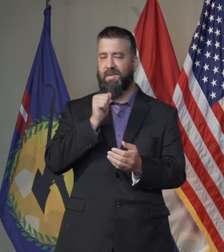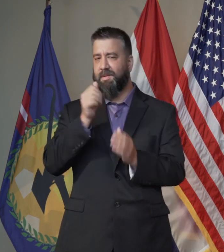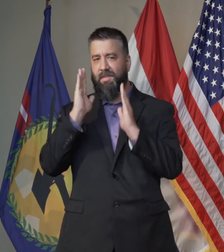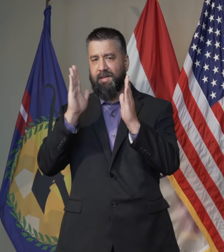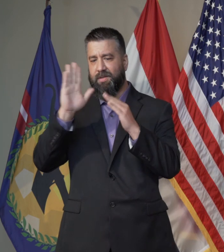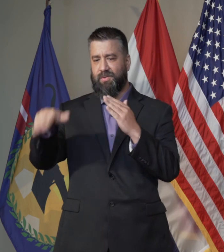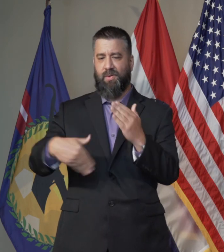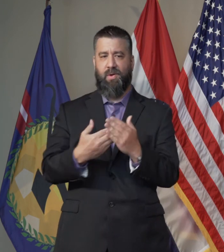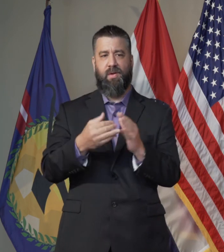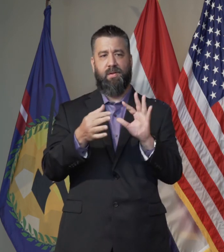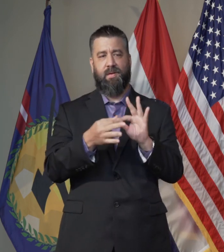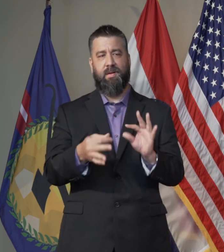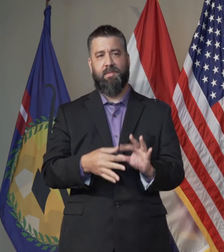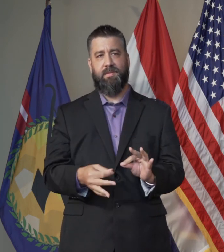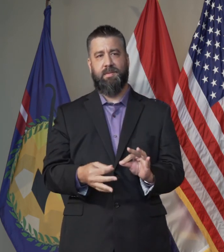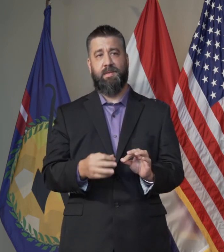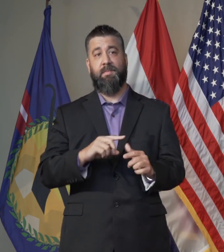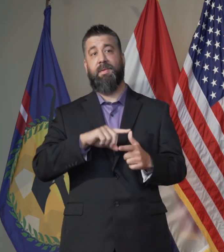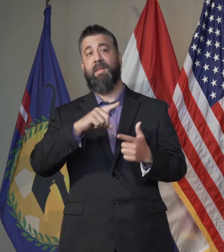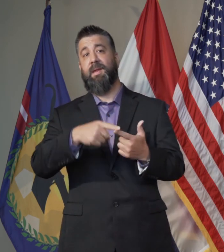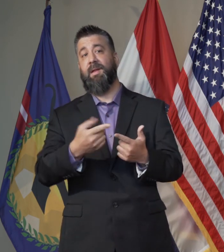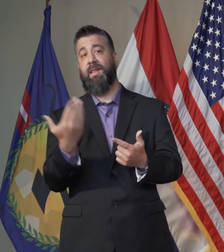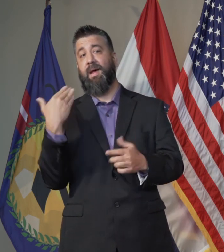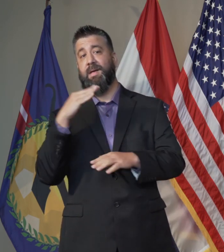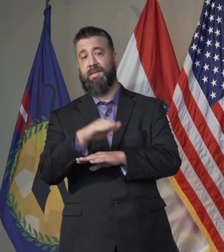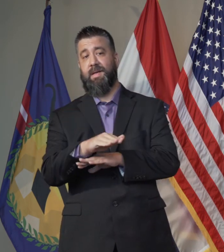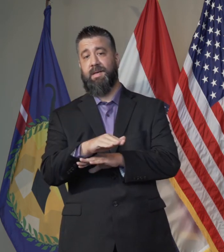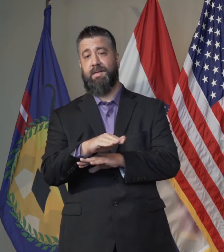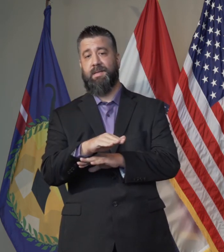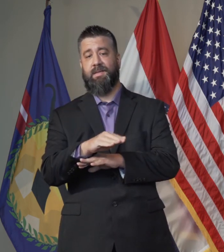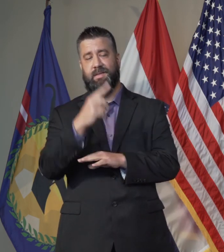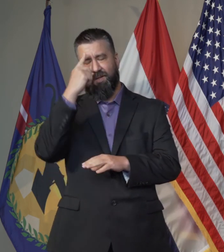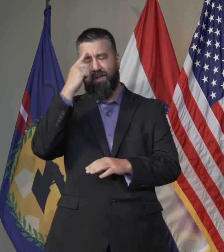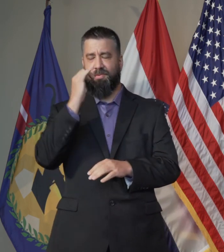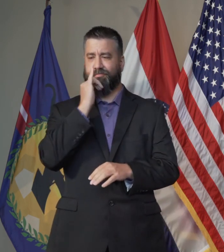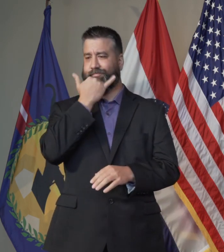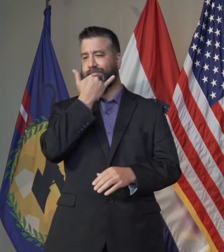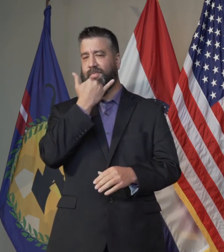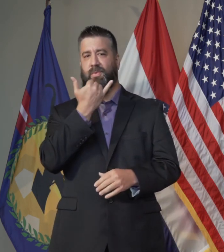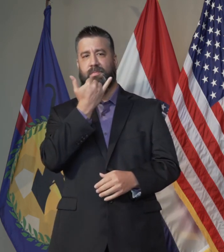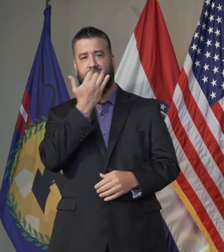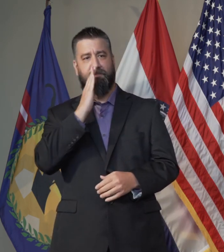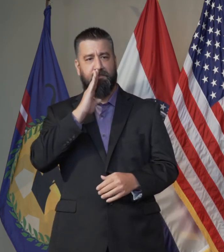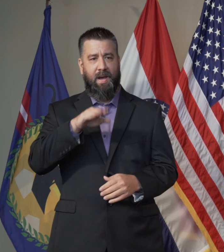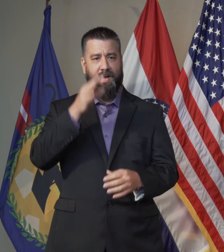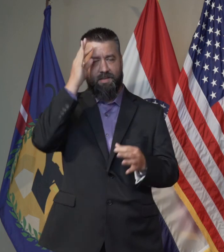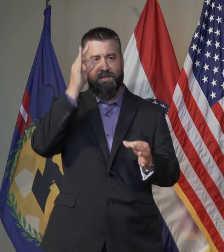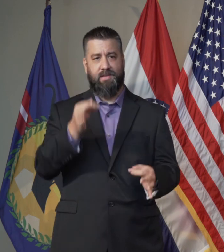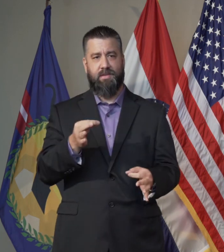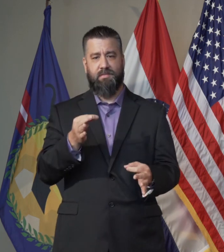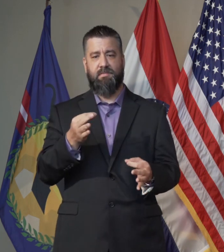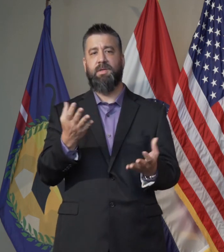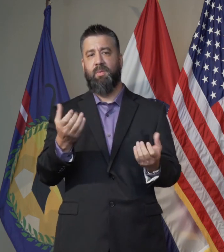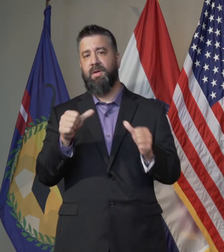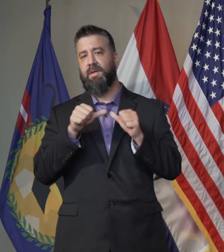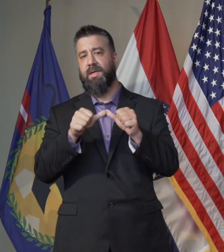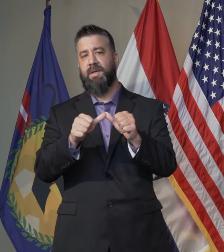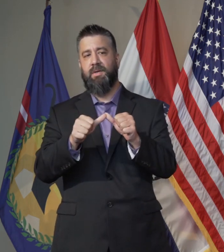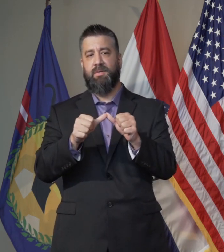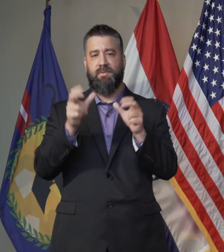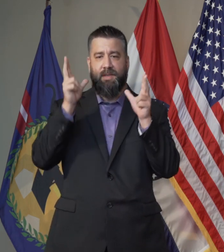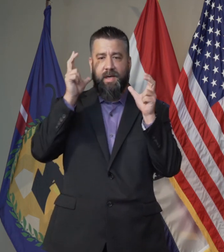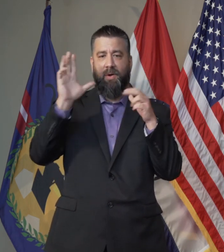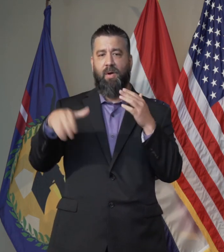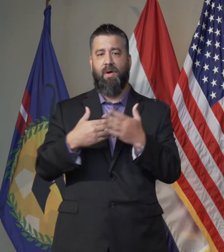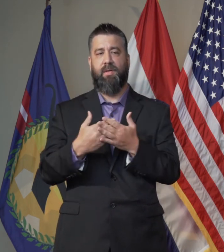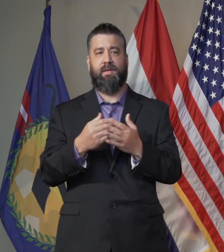about youth sports. Then last night she admitted that she thought that was the incorrect decision that she had made a couple of weeks ago and wanted to actually continue to hear them all.